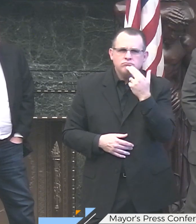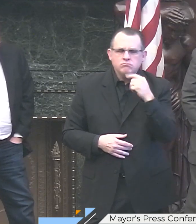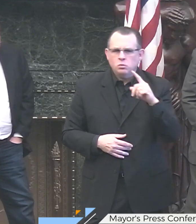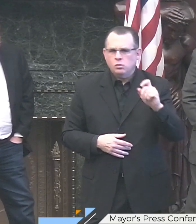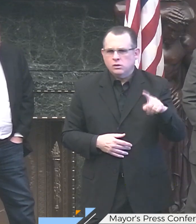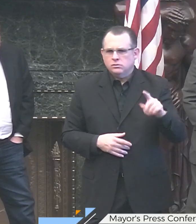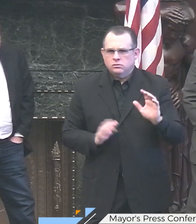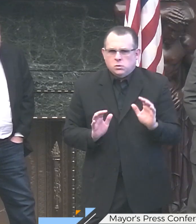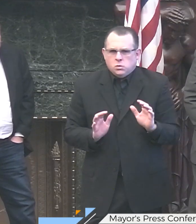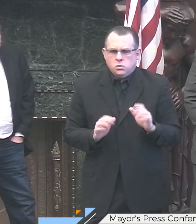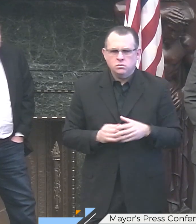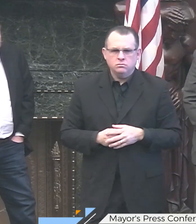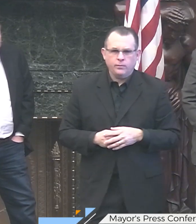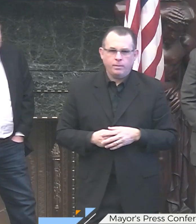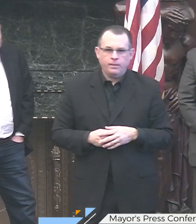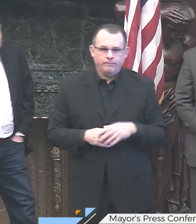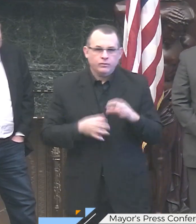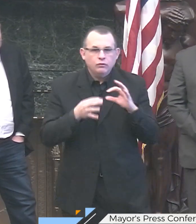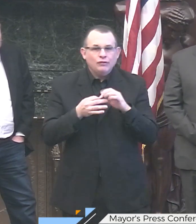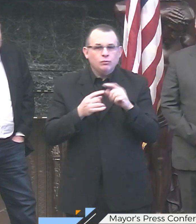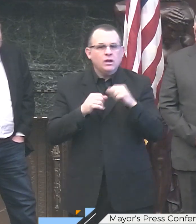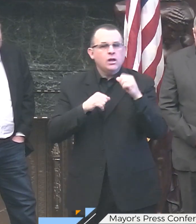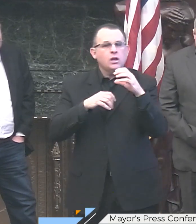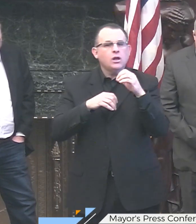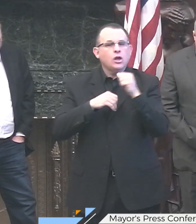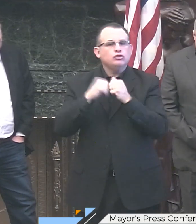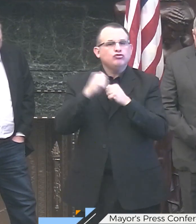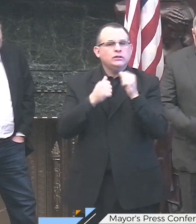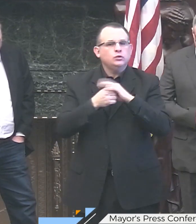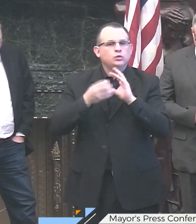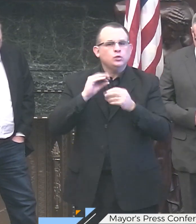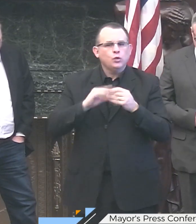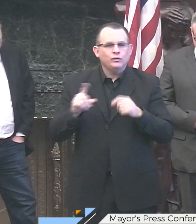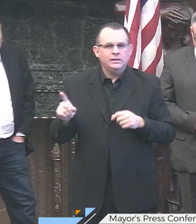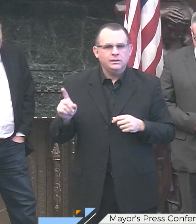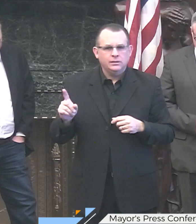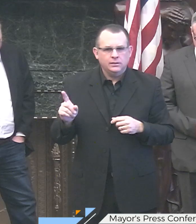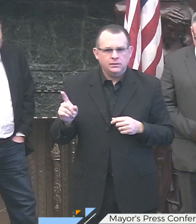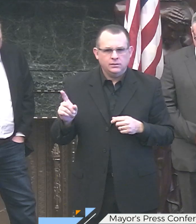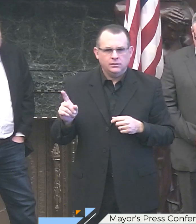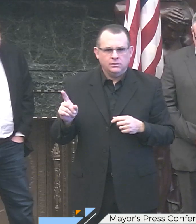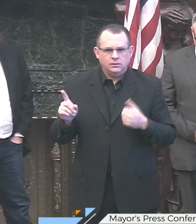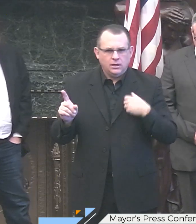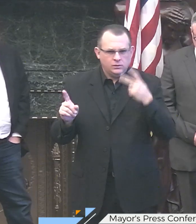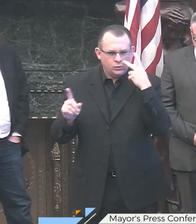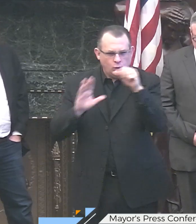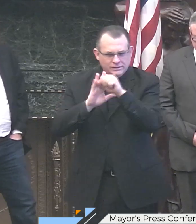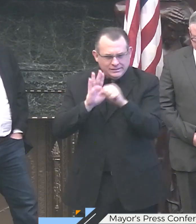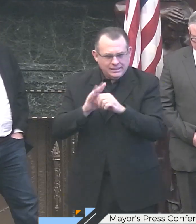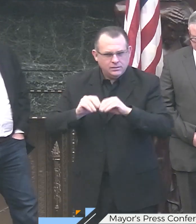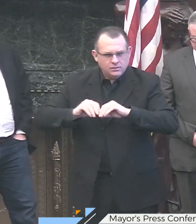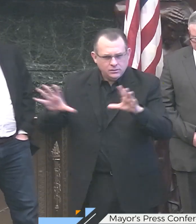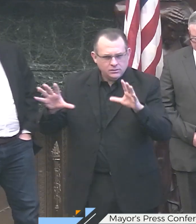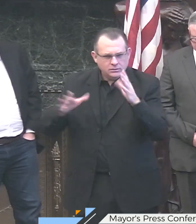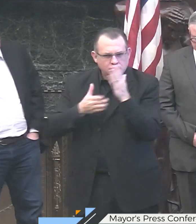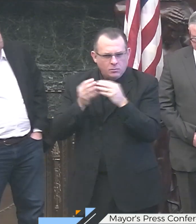following up on the construction stories I've been doing. I saw the state put out some guidance